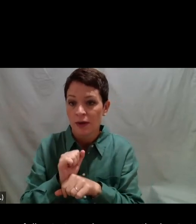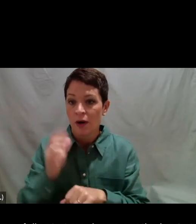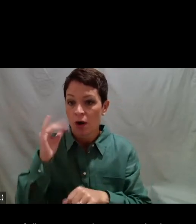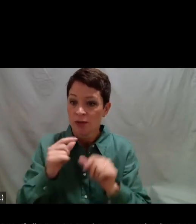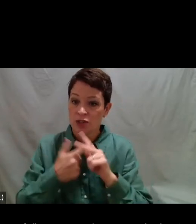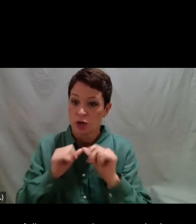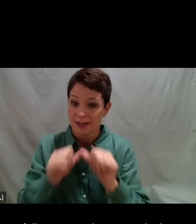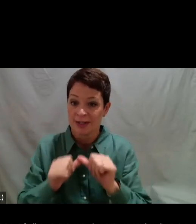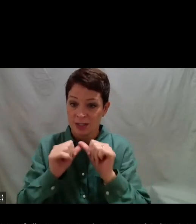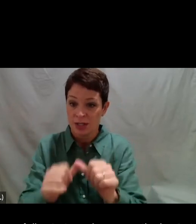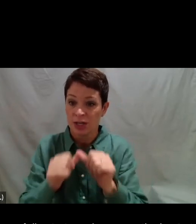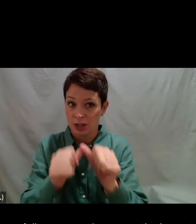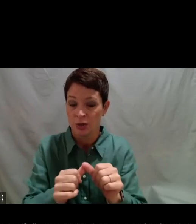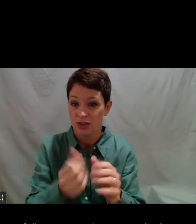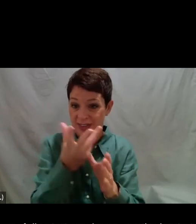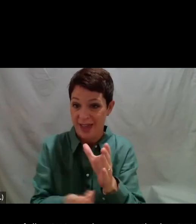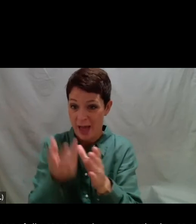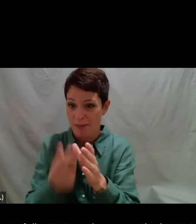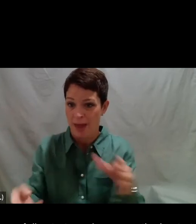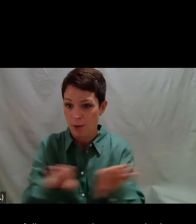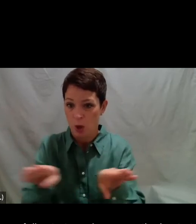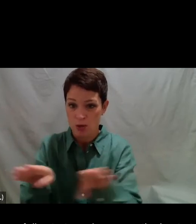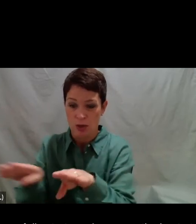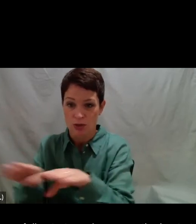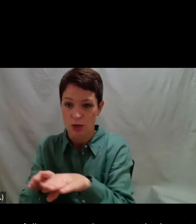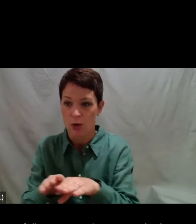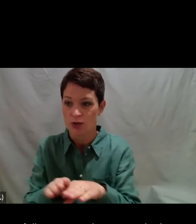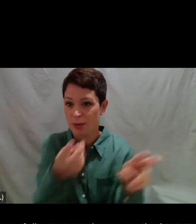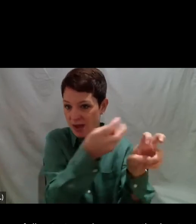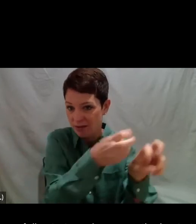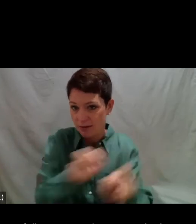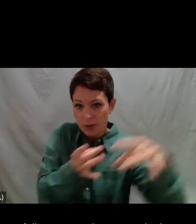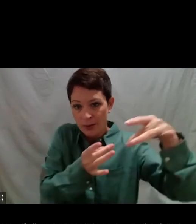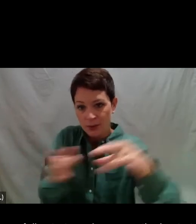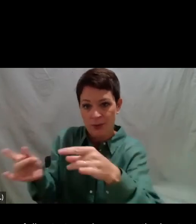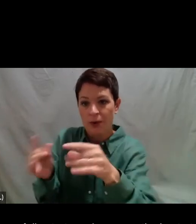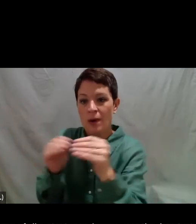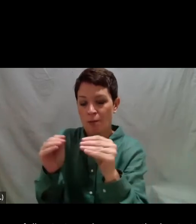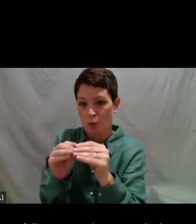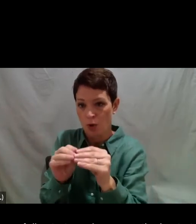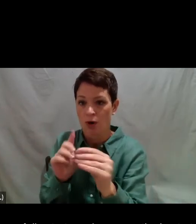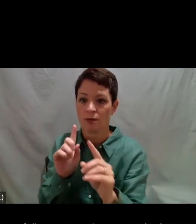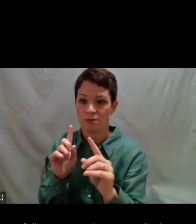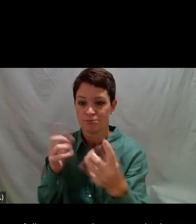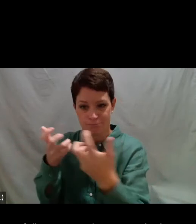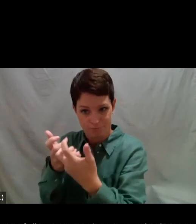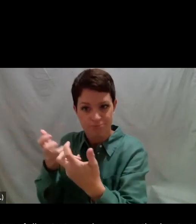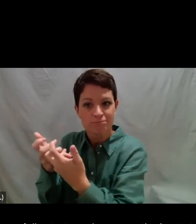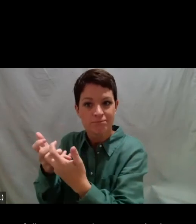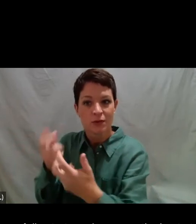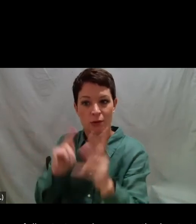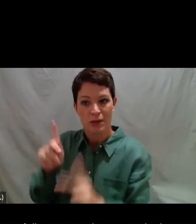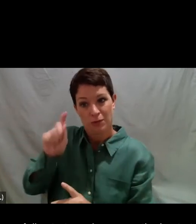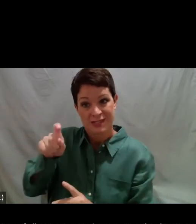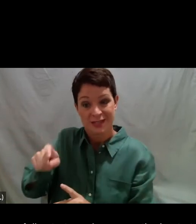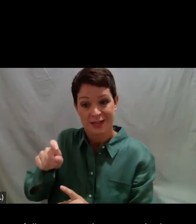continuing to close all of those gaps so that we really do have a service system that is more responsive over the course of someone's